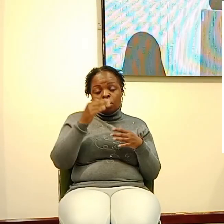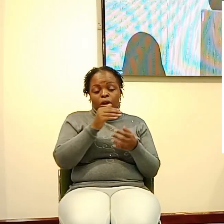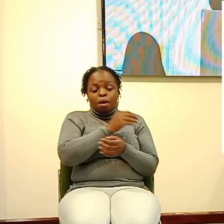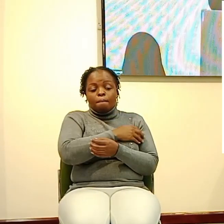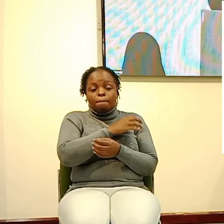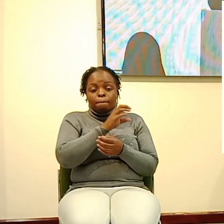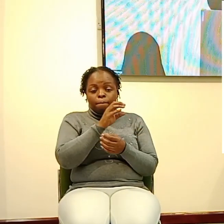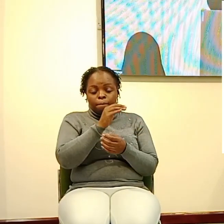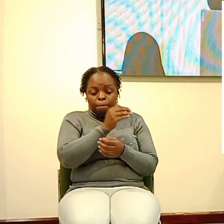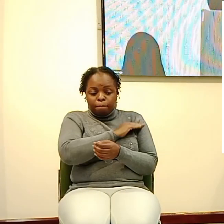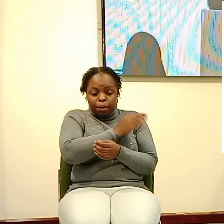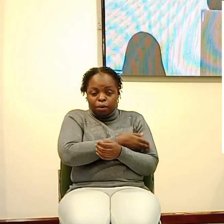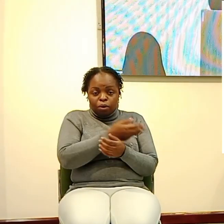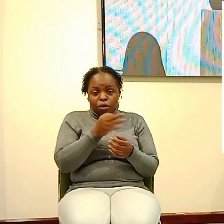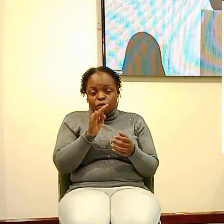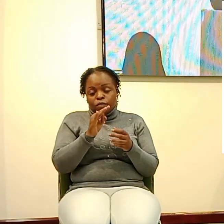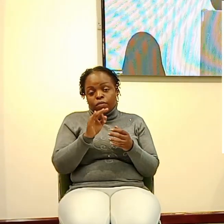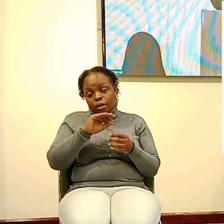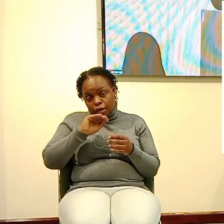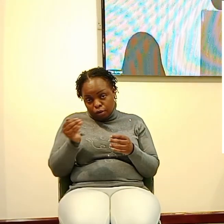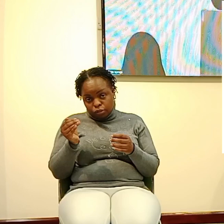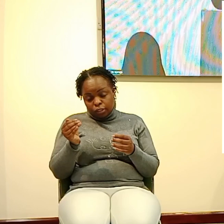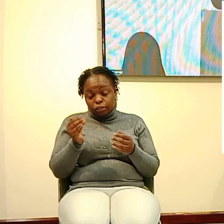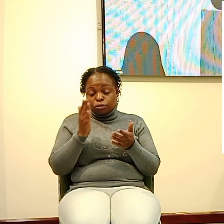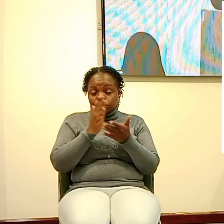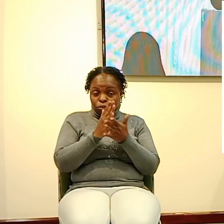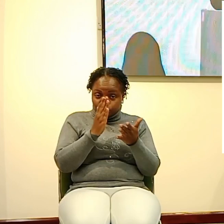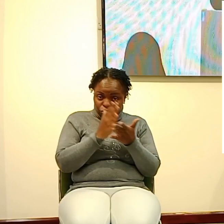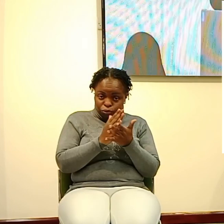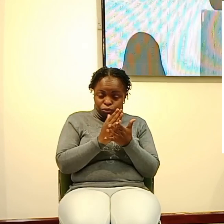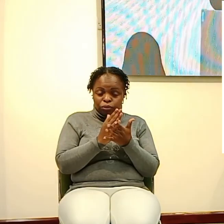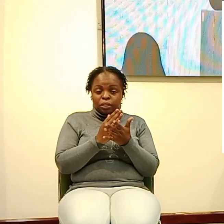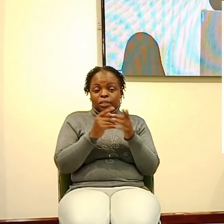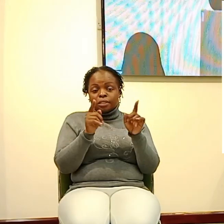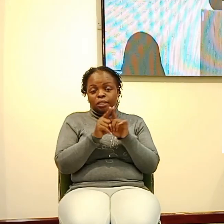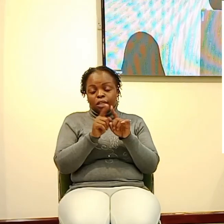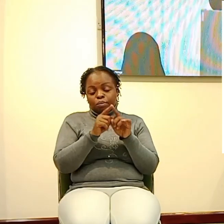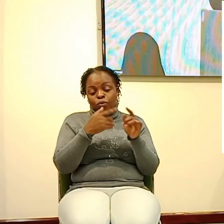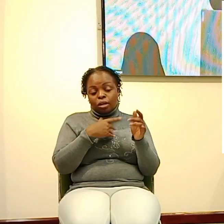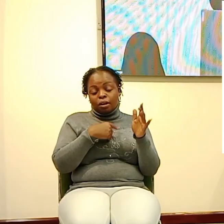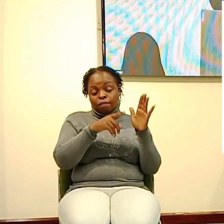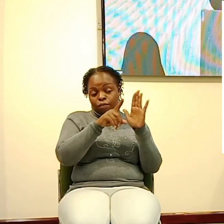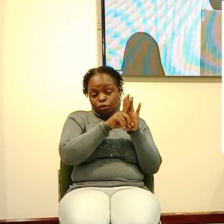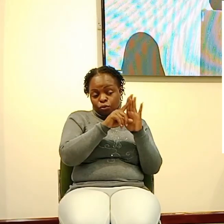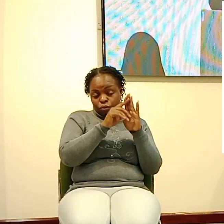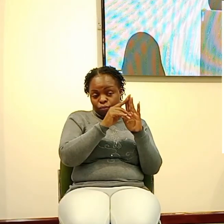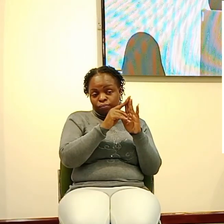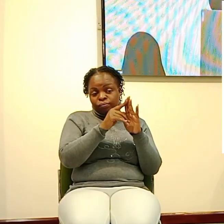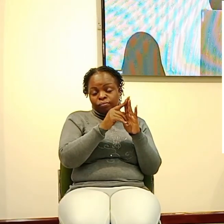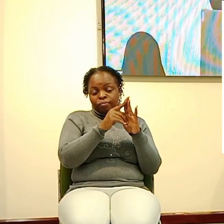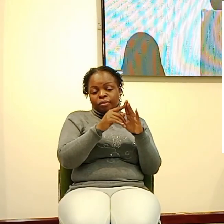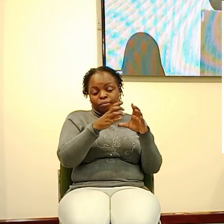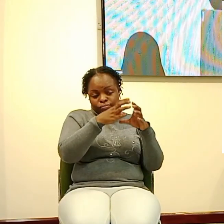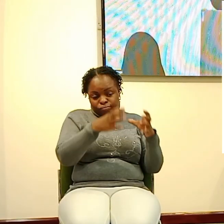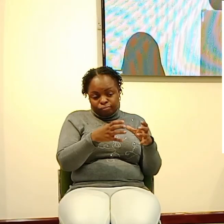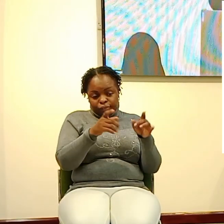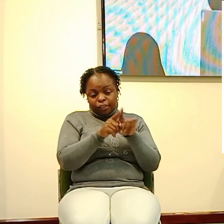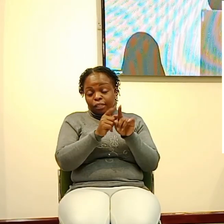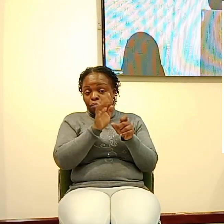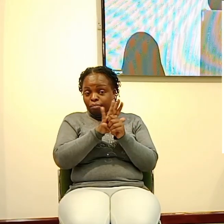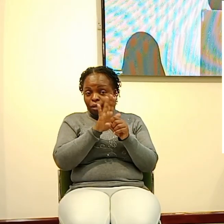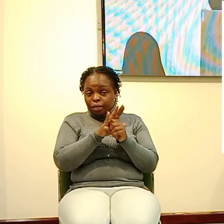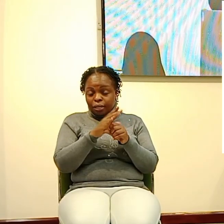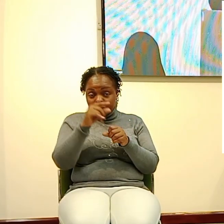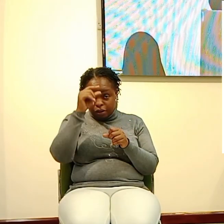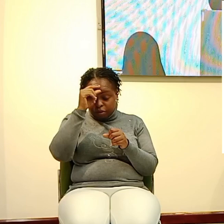of the counties, that they actually are legislative houses and mini governments, people are focusing there.